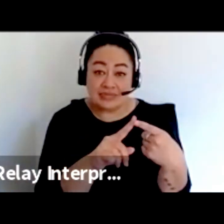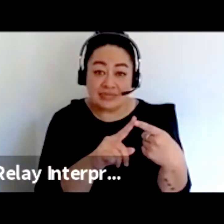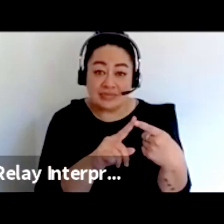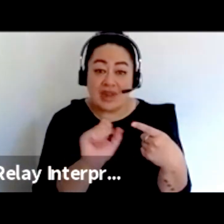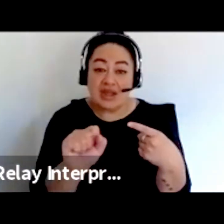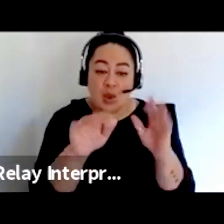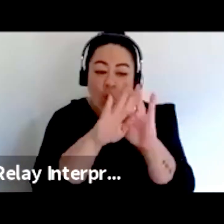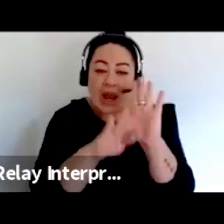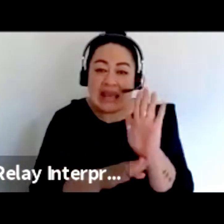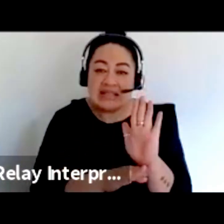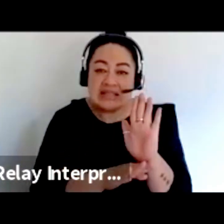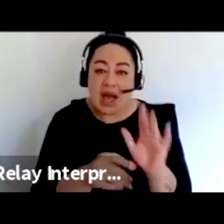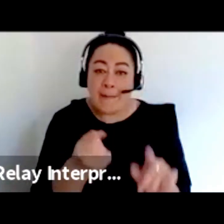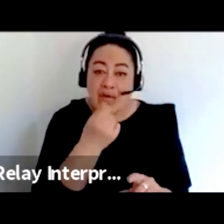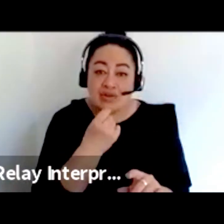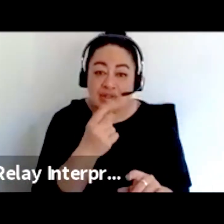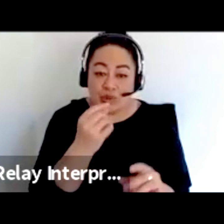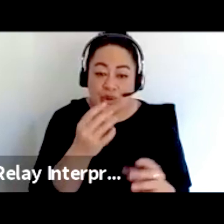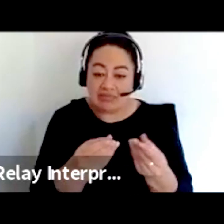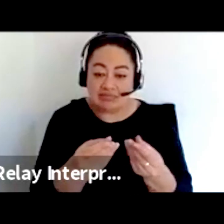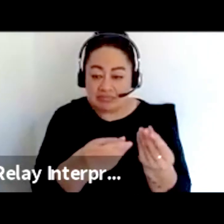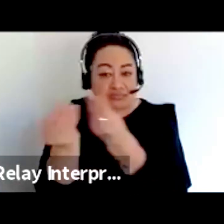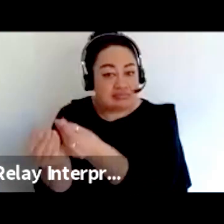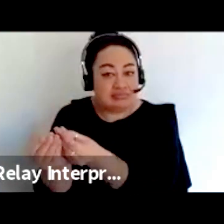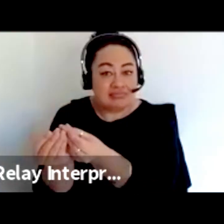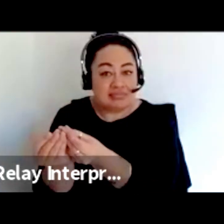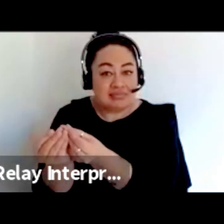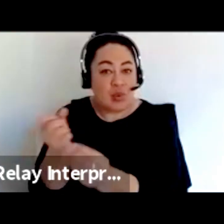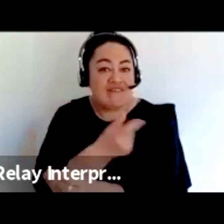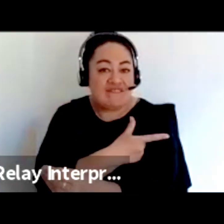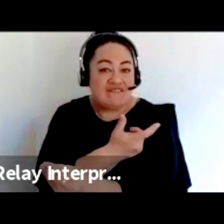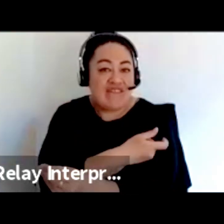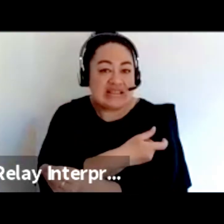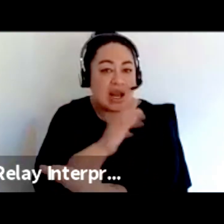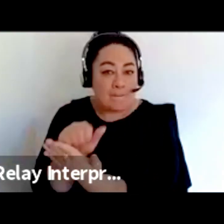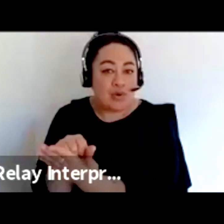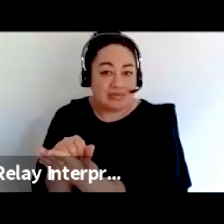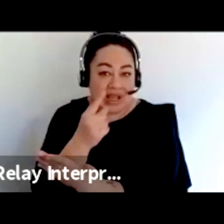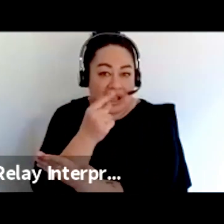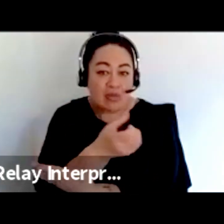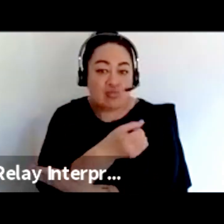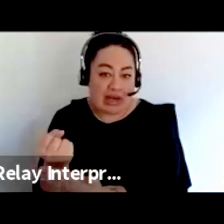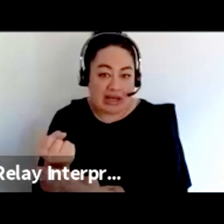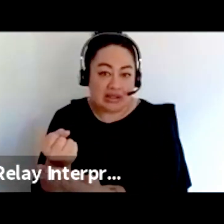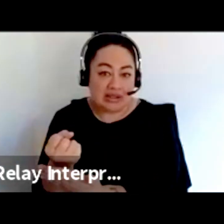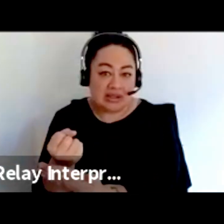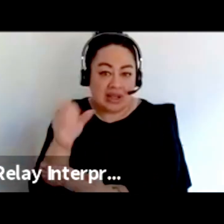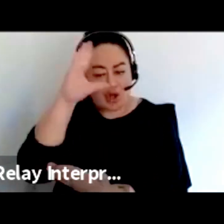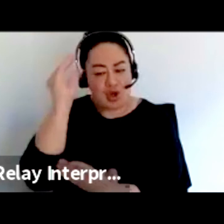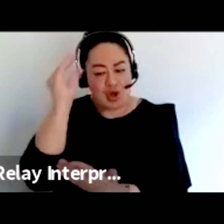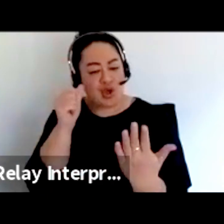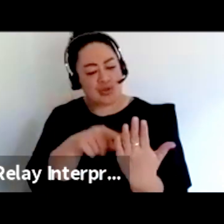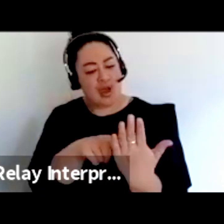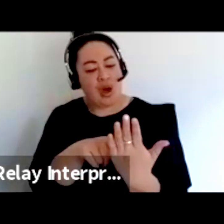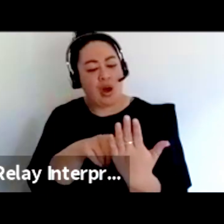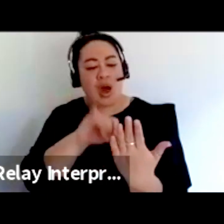with you to your vaccine appointment, and the nurse knows which ones might need a little bit extra